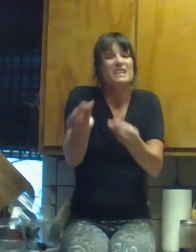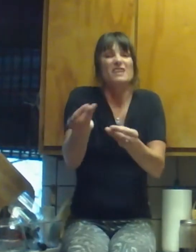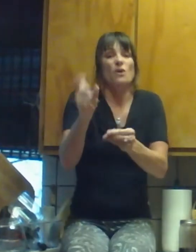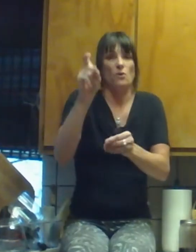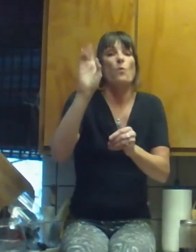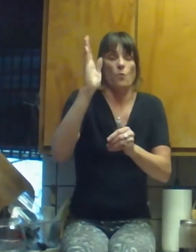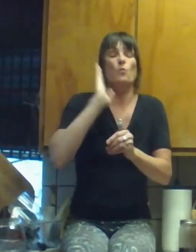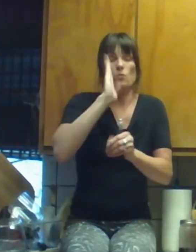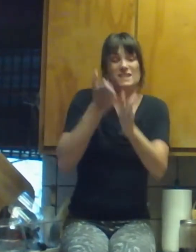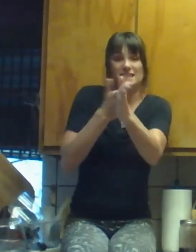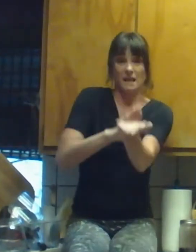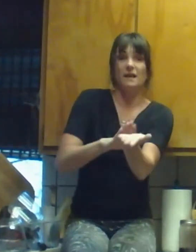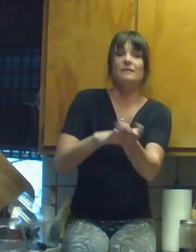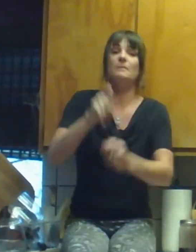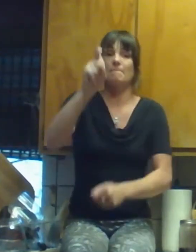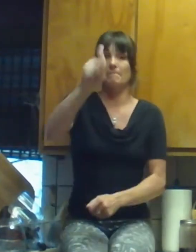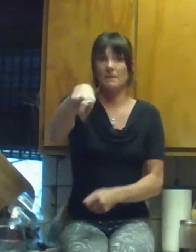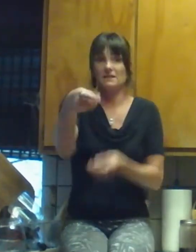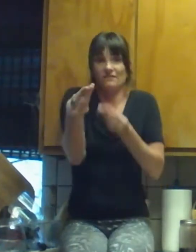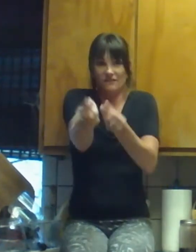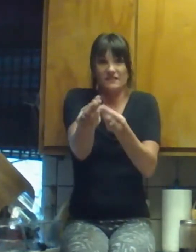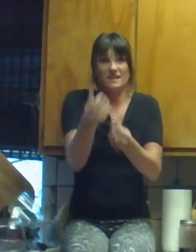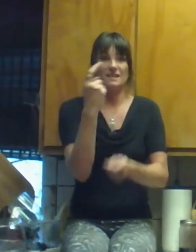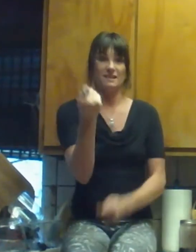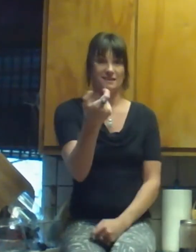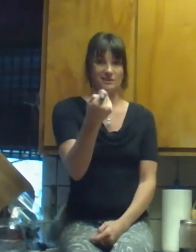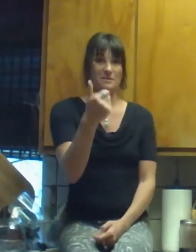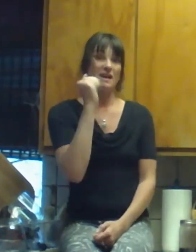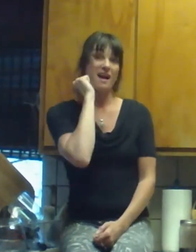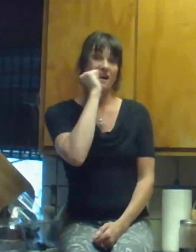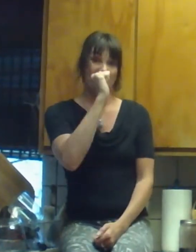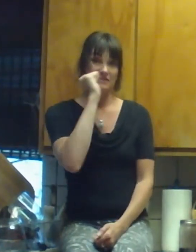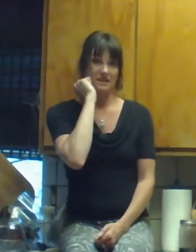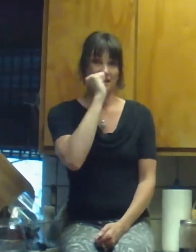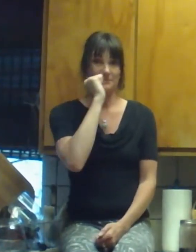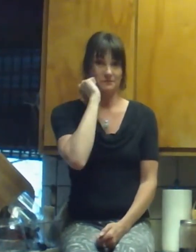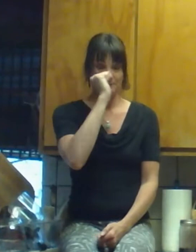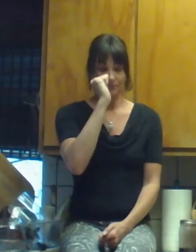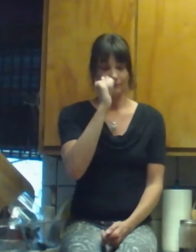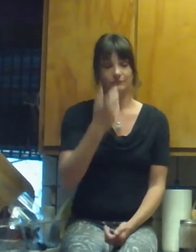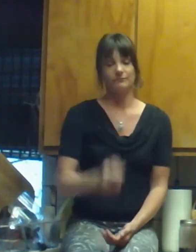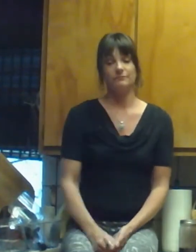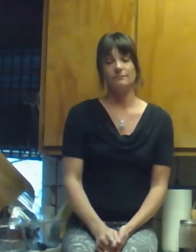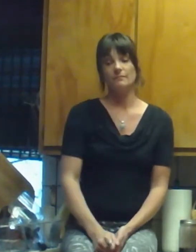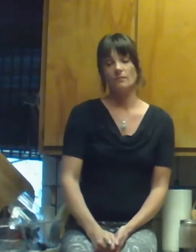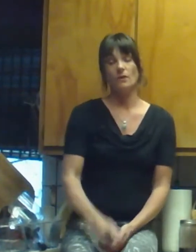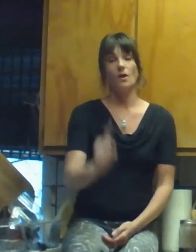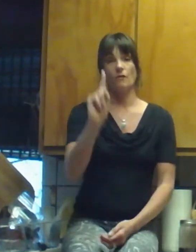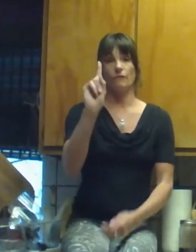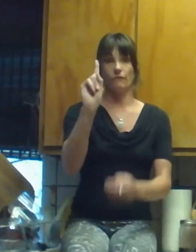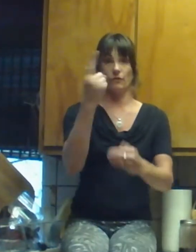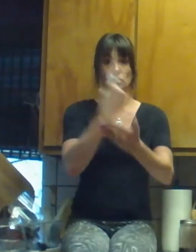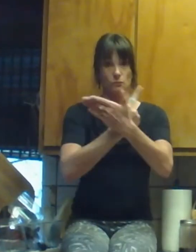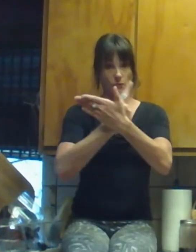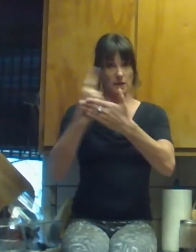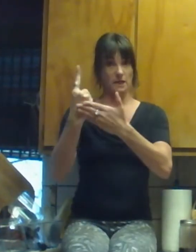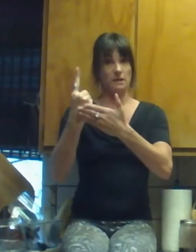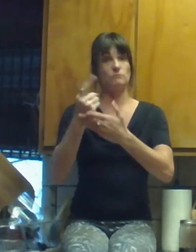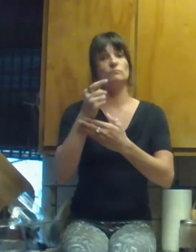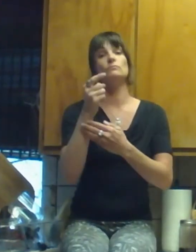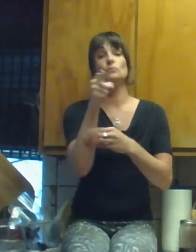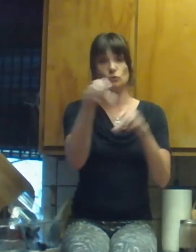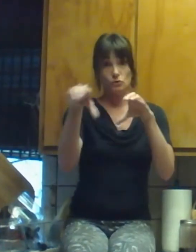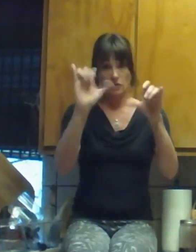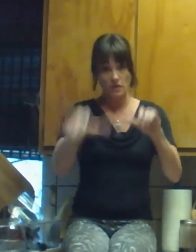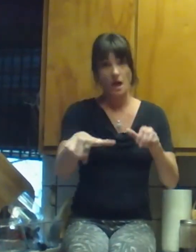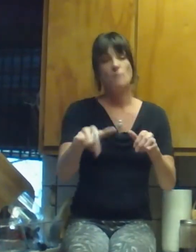every day, a little bit every day. For the first week, you're going to be doing this, and you won't see much bubbles the